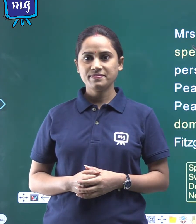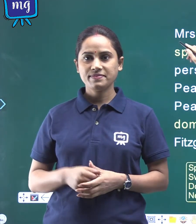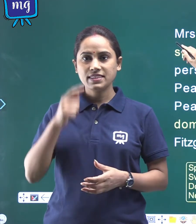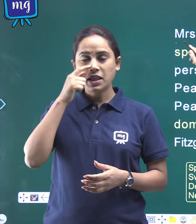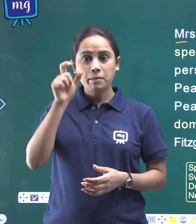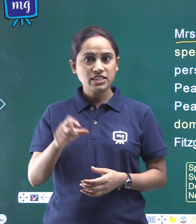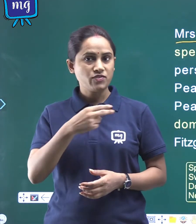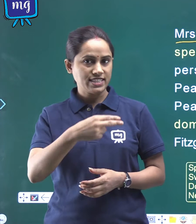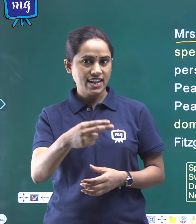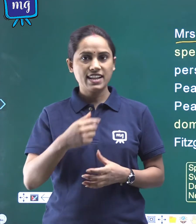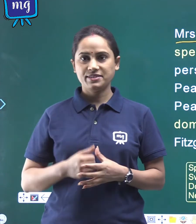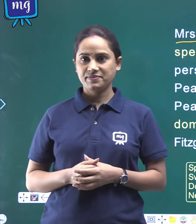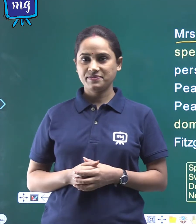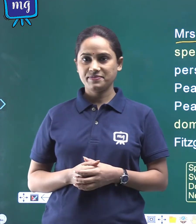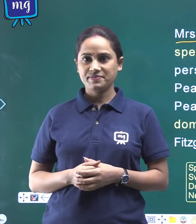Mrs. Fitzgerald